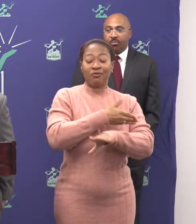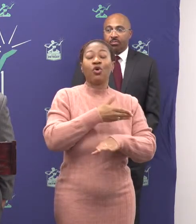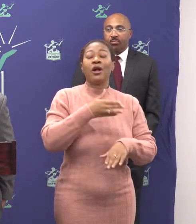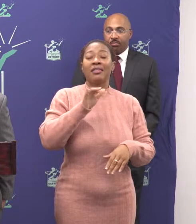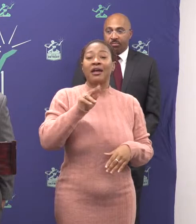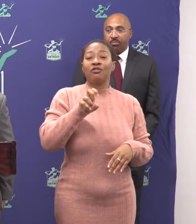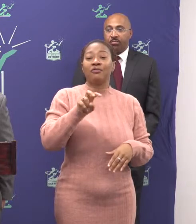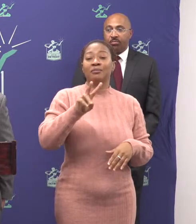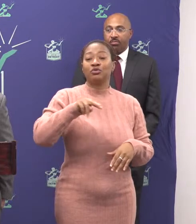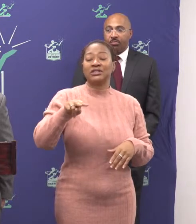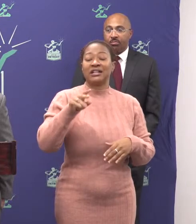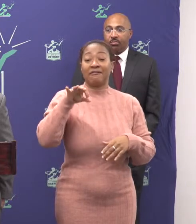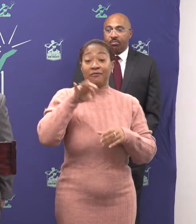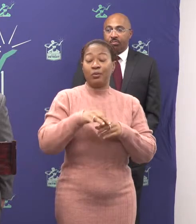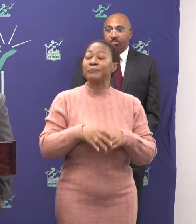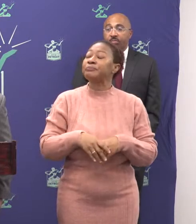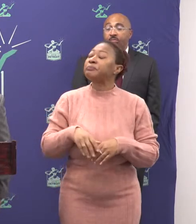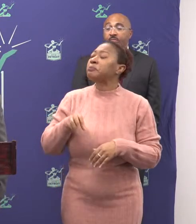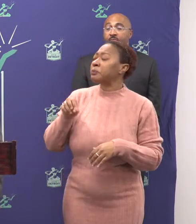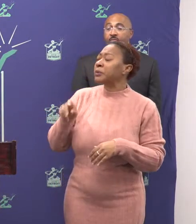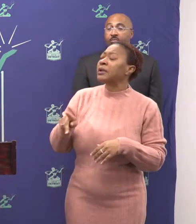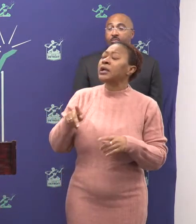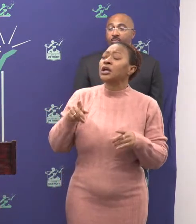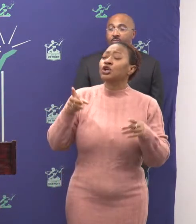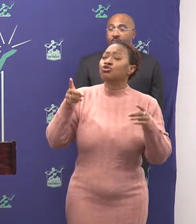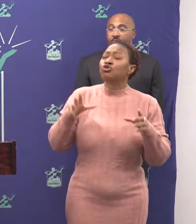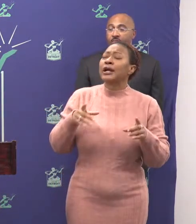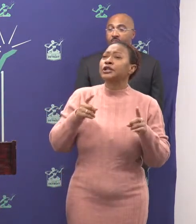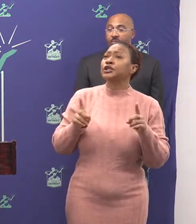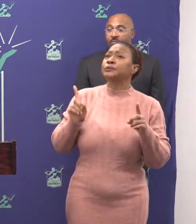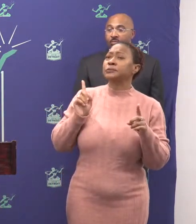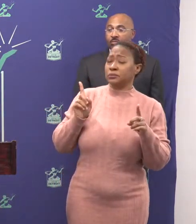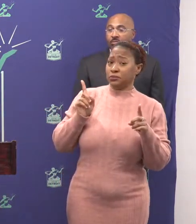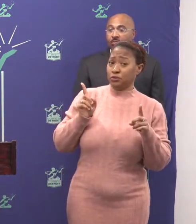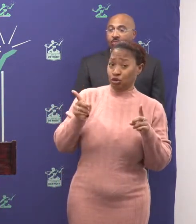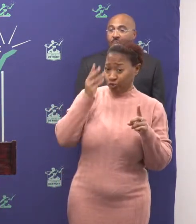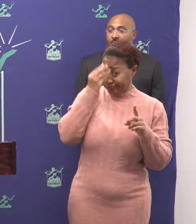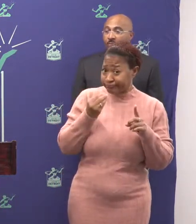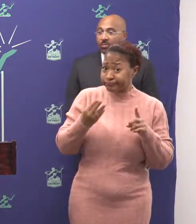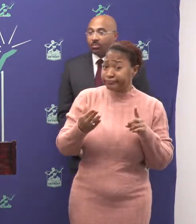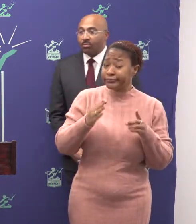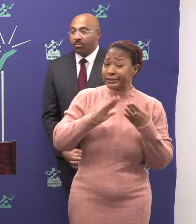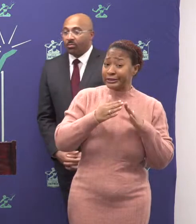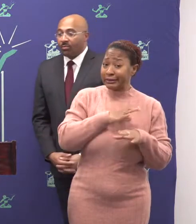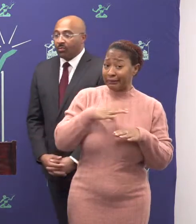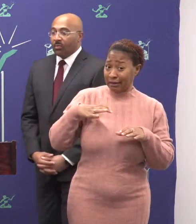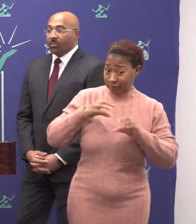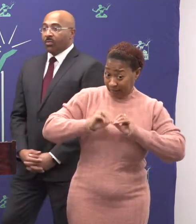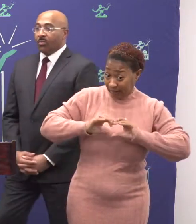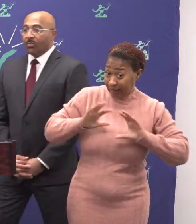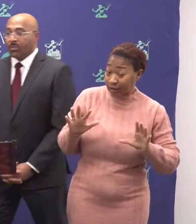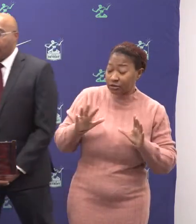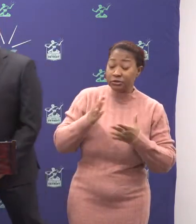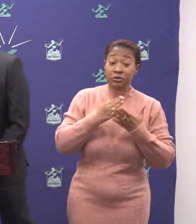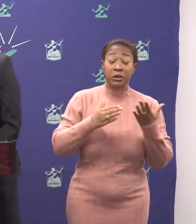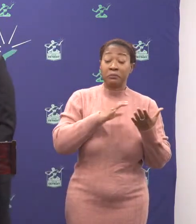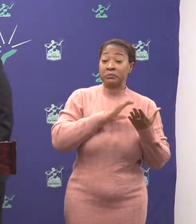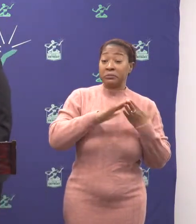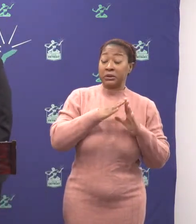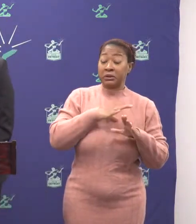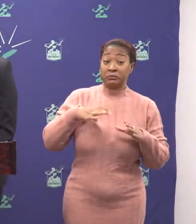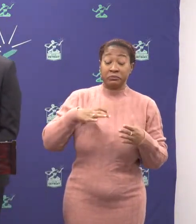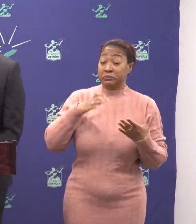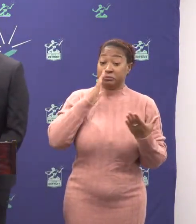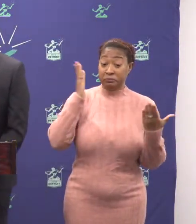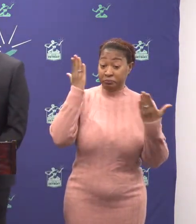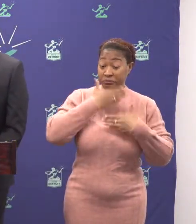vote. And Director, you know, was that something that you communicated to them, you know, very clearly? Because some council members and their staffers